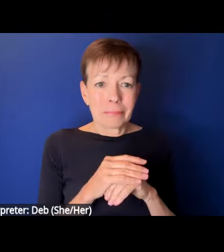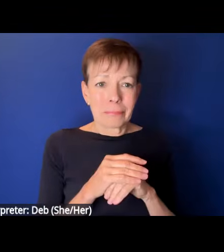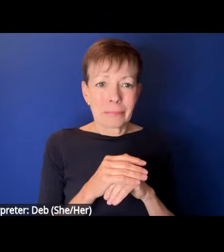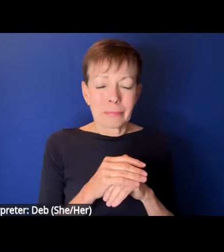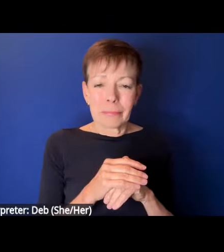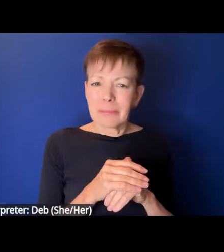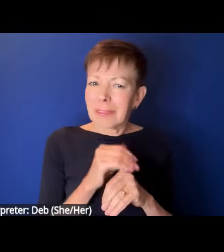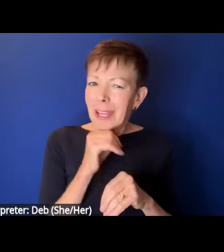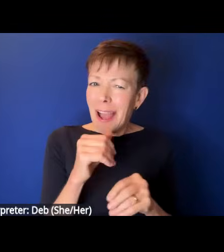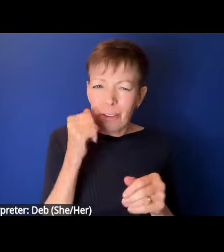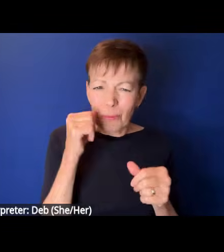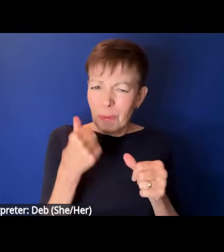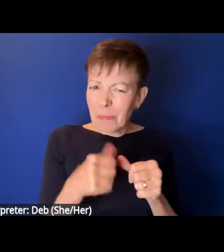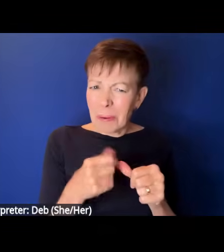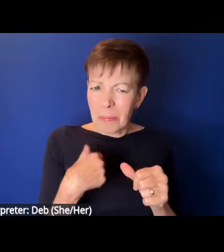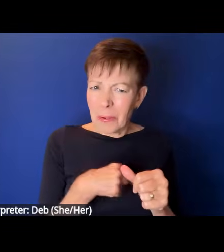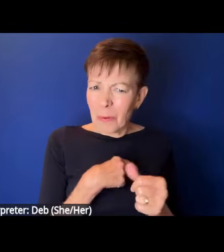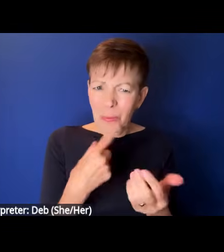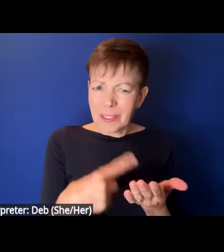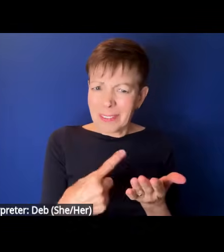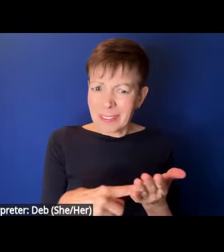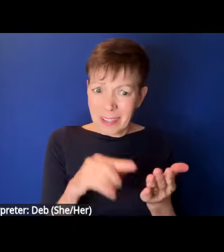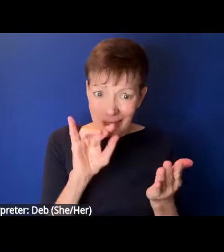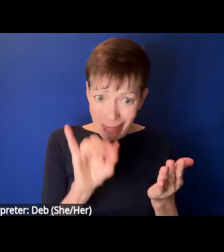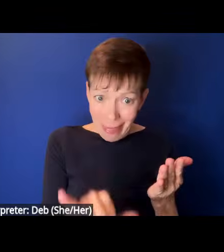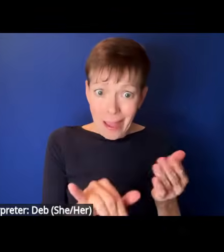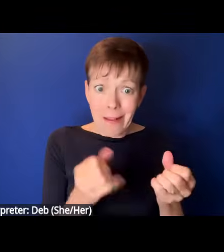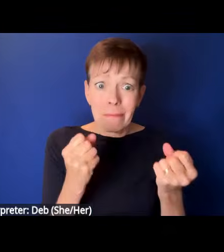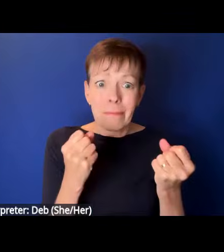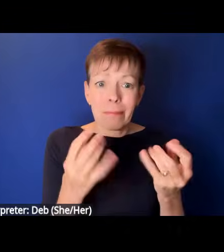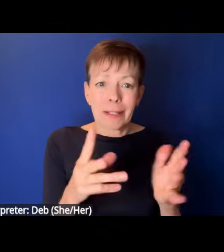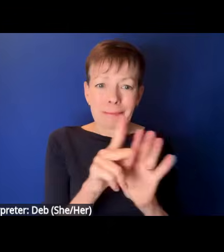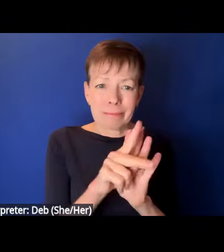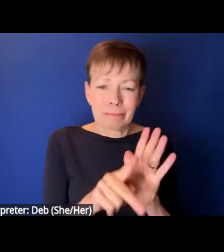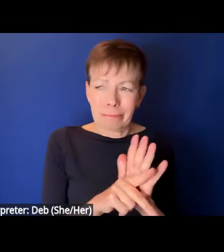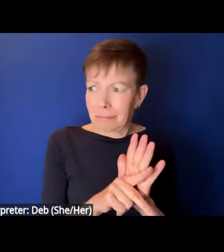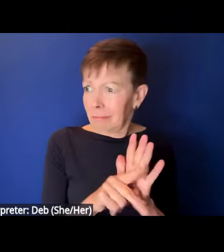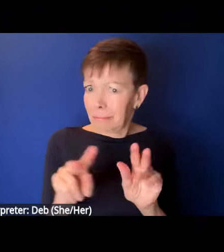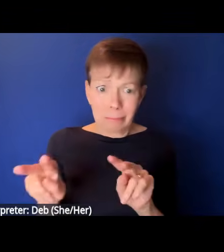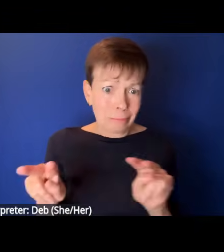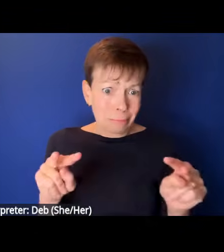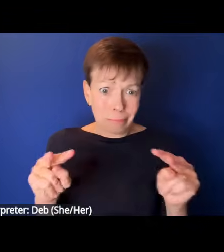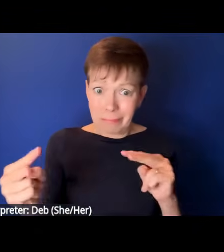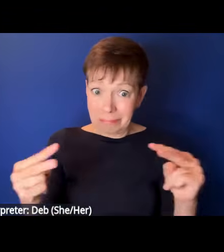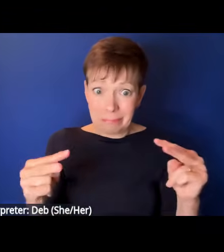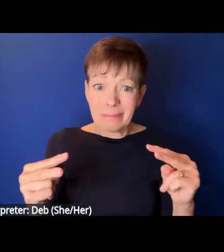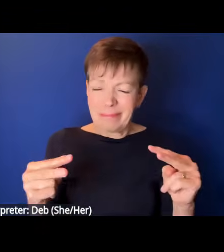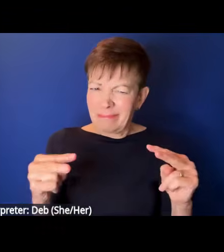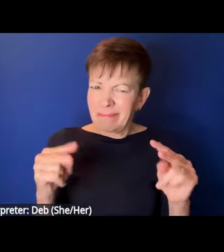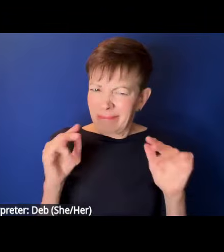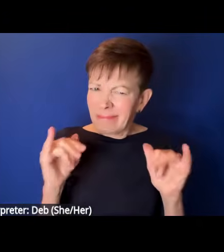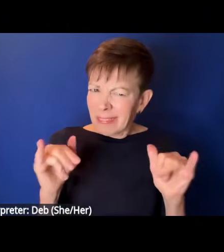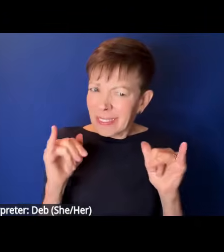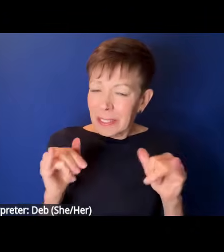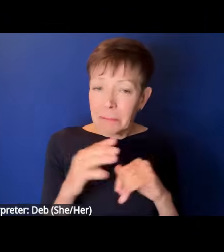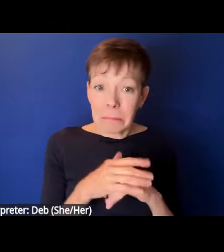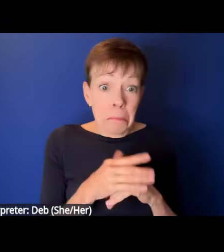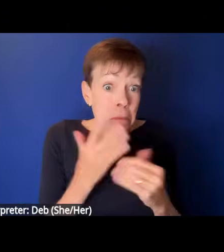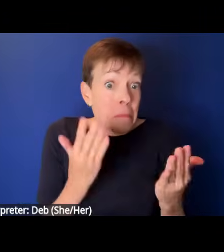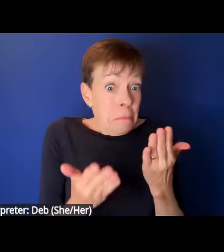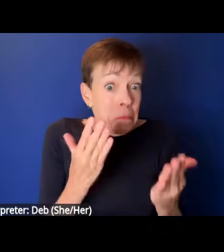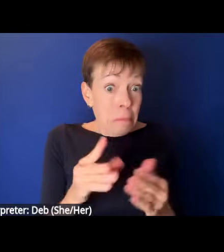us looking at that many. Yeah, seeing my partners having the same feelings, not to say that it didn't